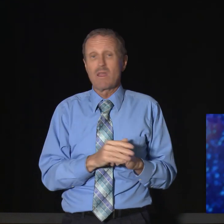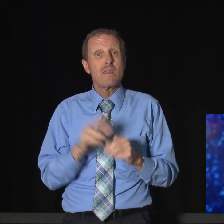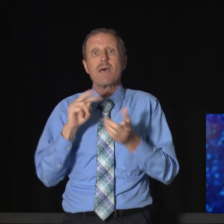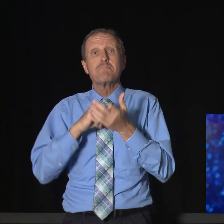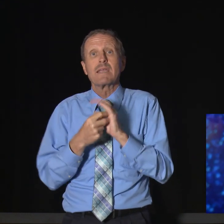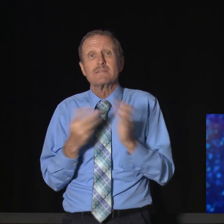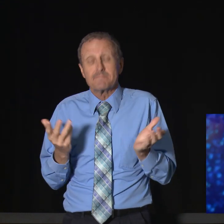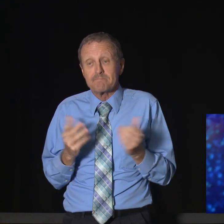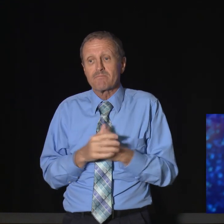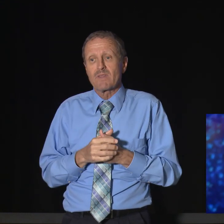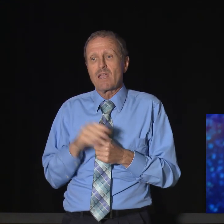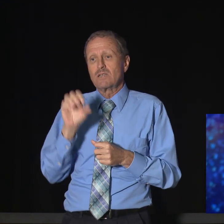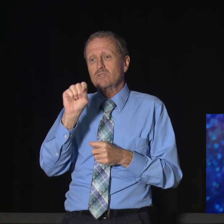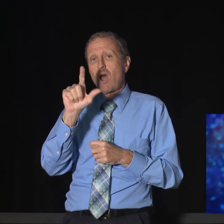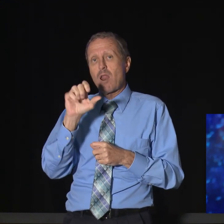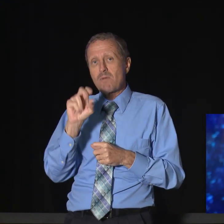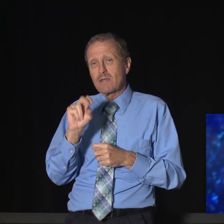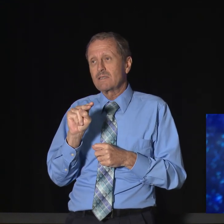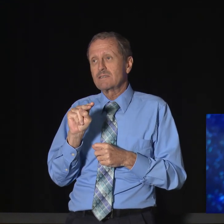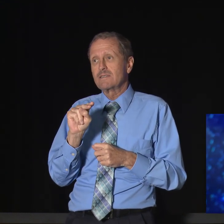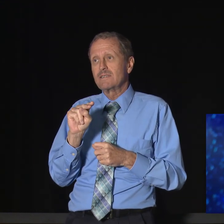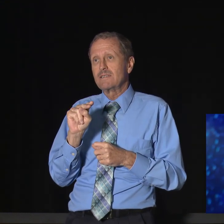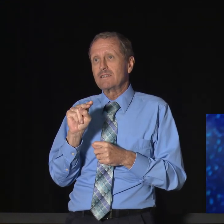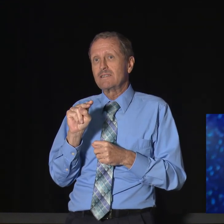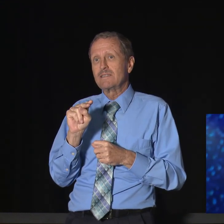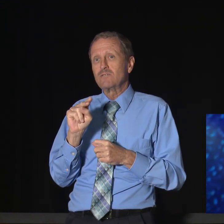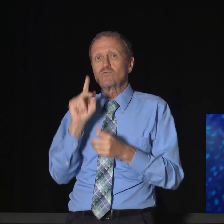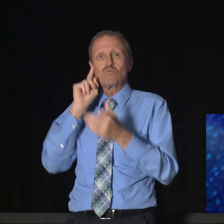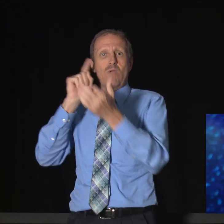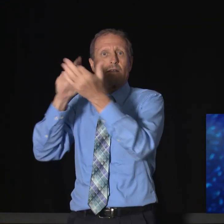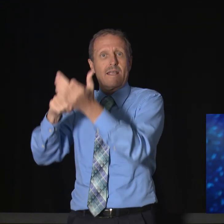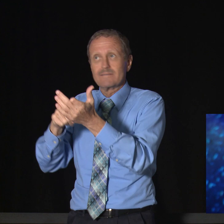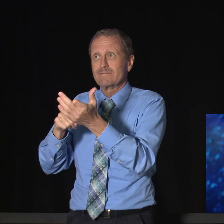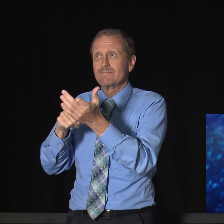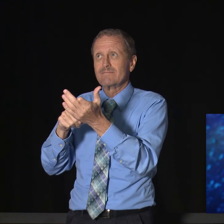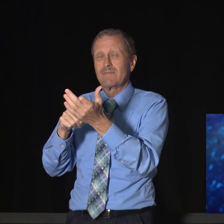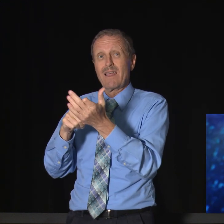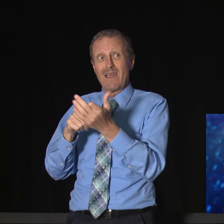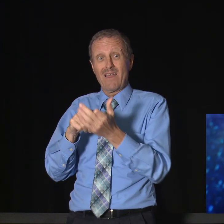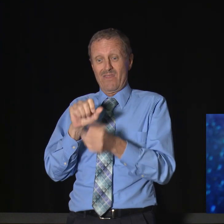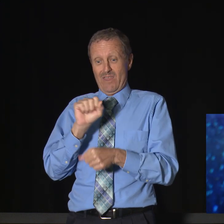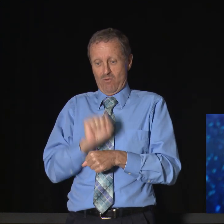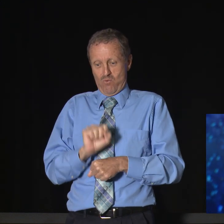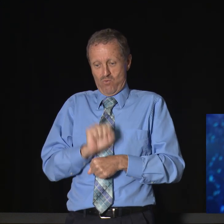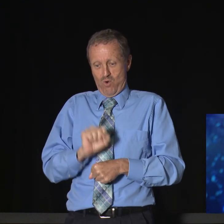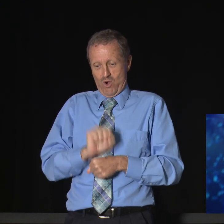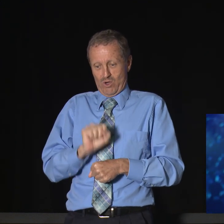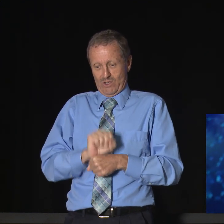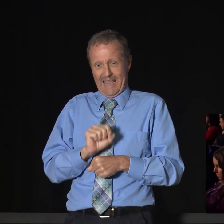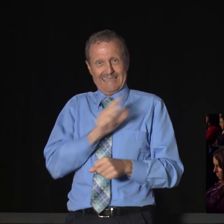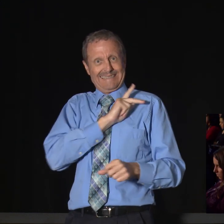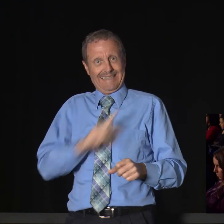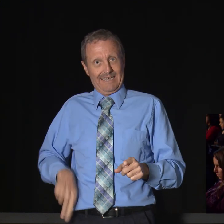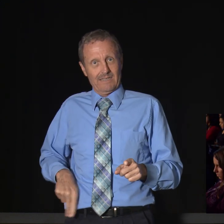friends, Solomon acknowledges that the task that lays before